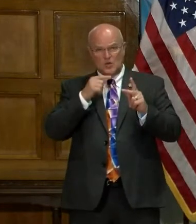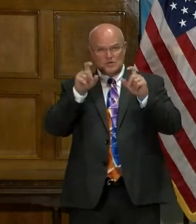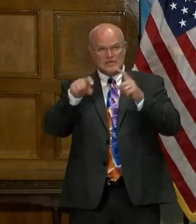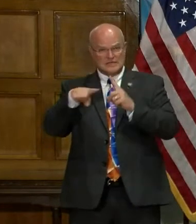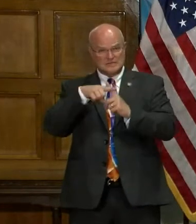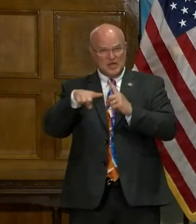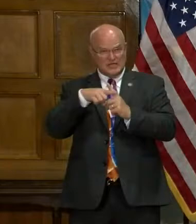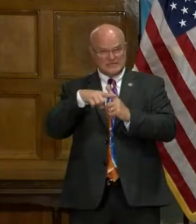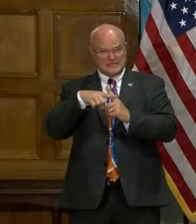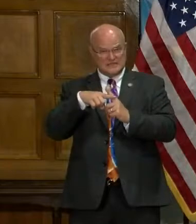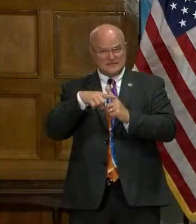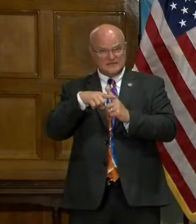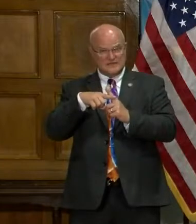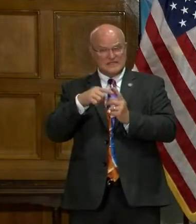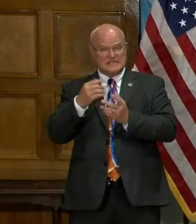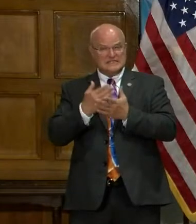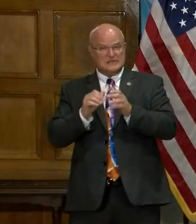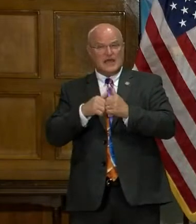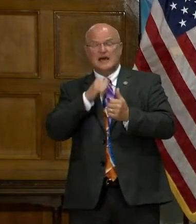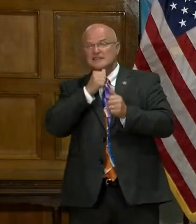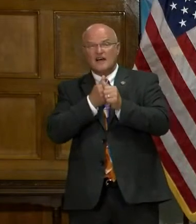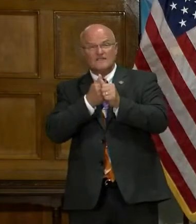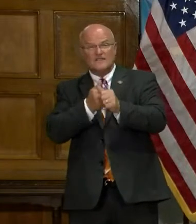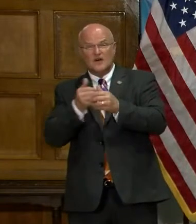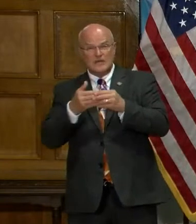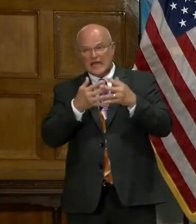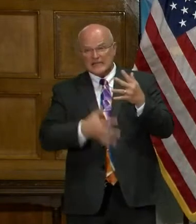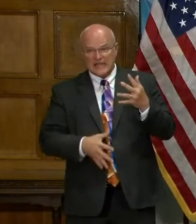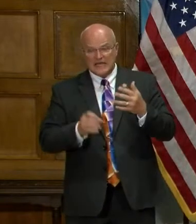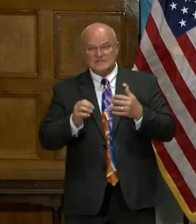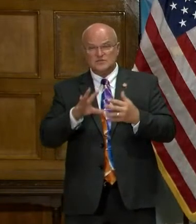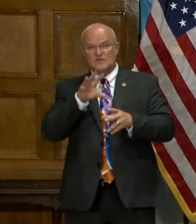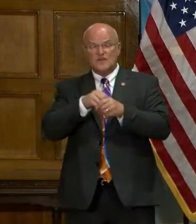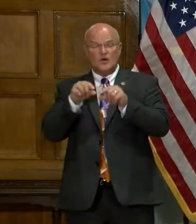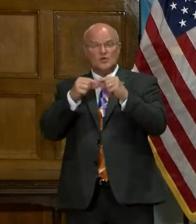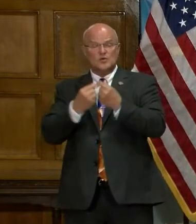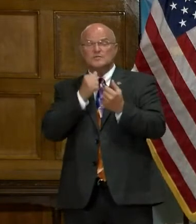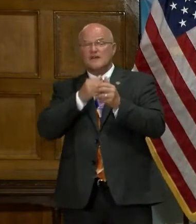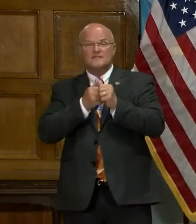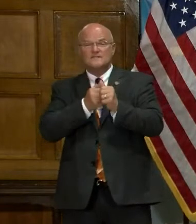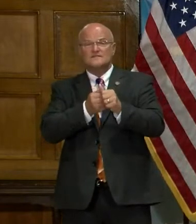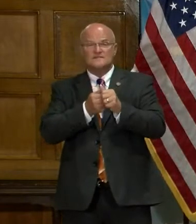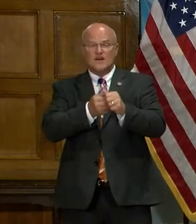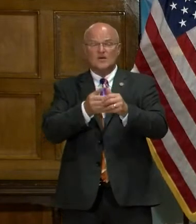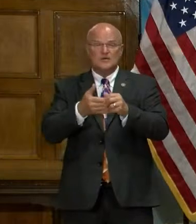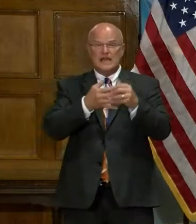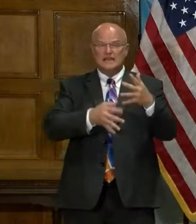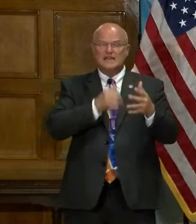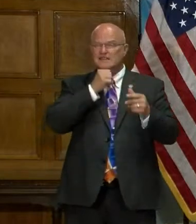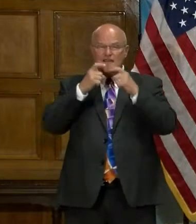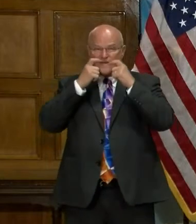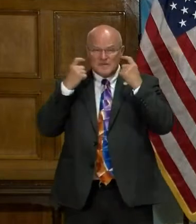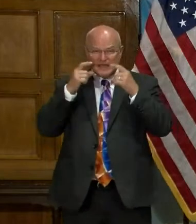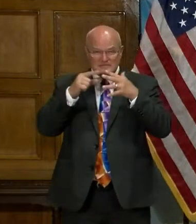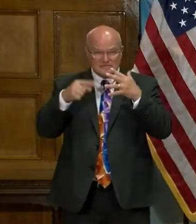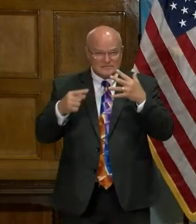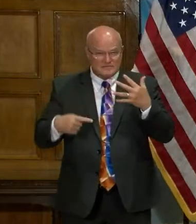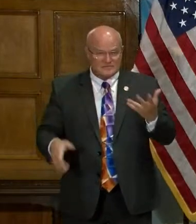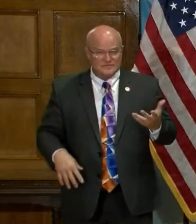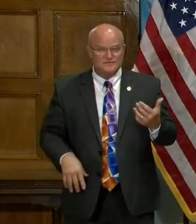test positive were somehow not following the guidelines or involved with groups that weren't following the guidelines, not wearing masks,